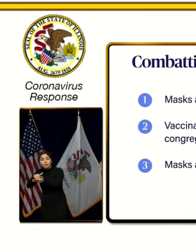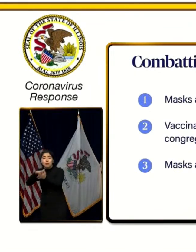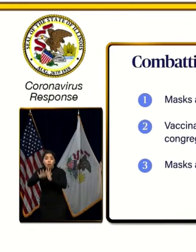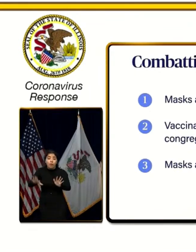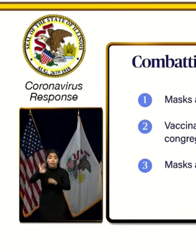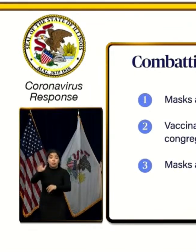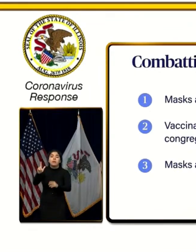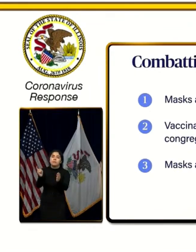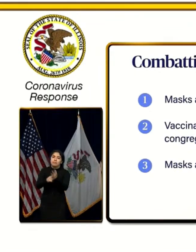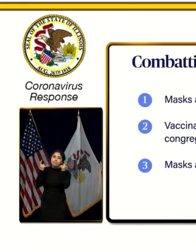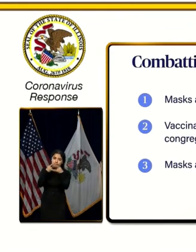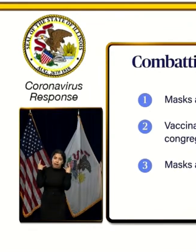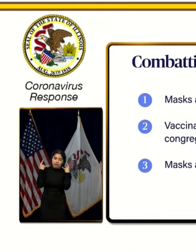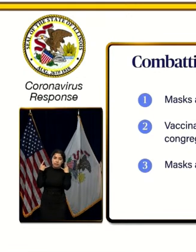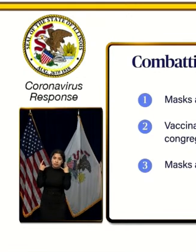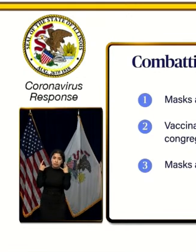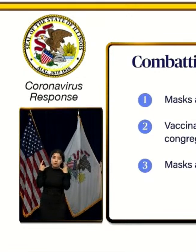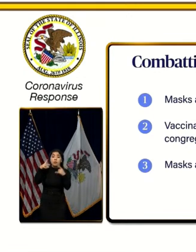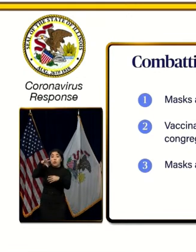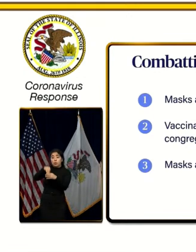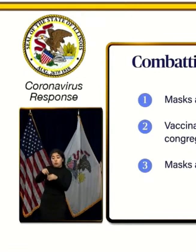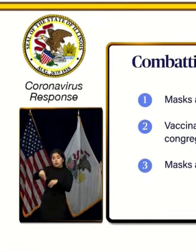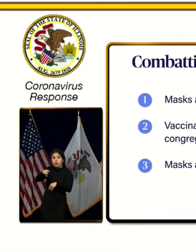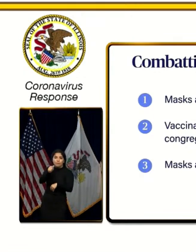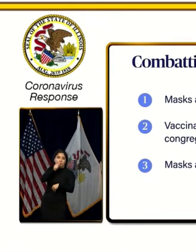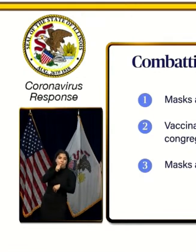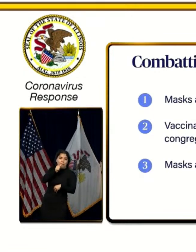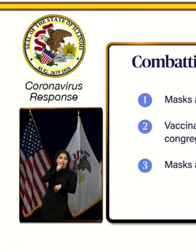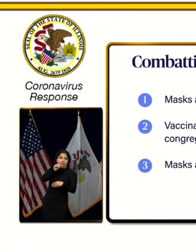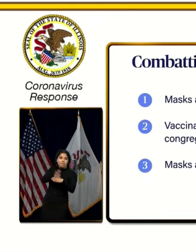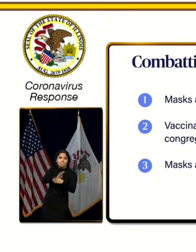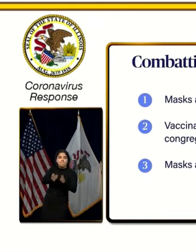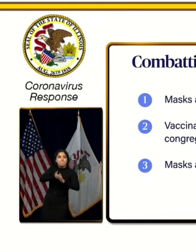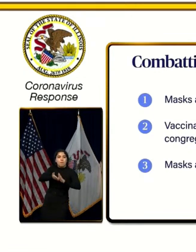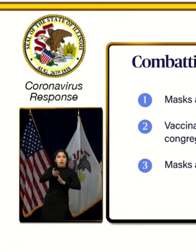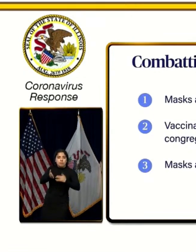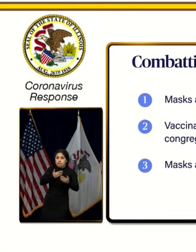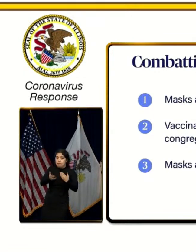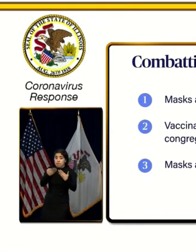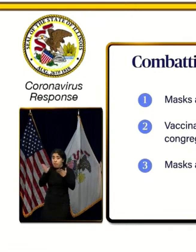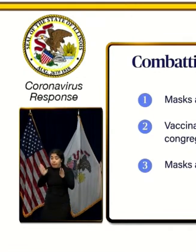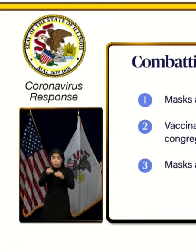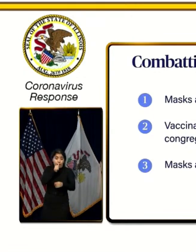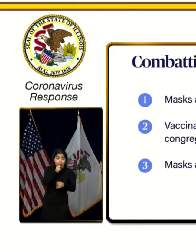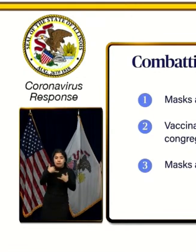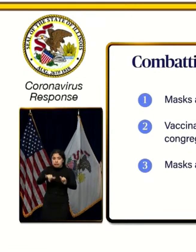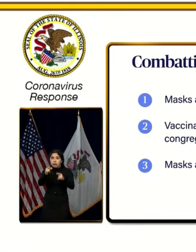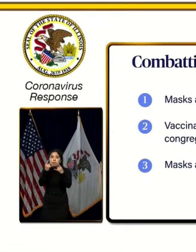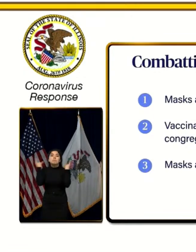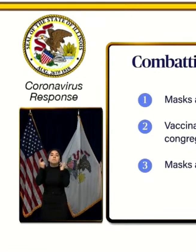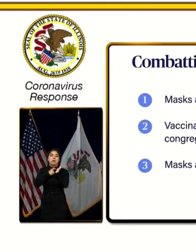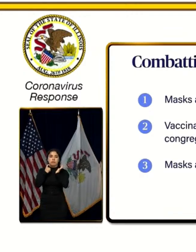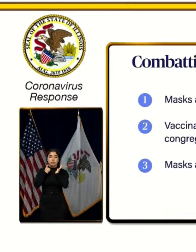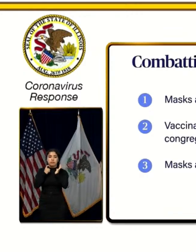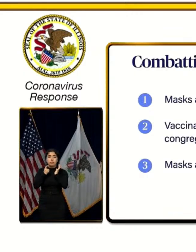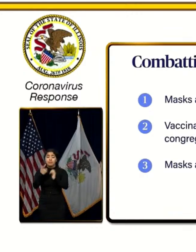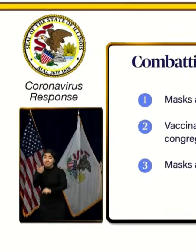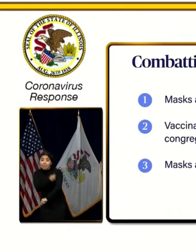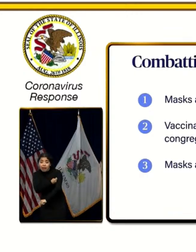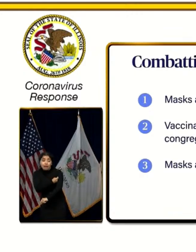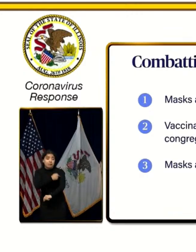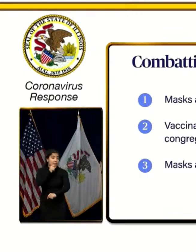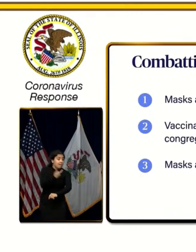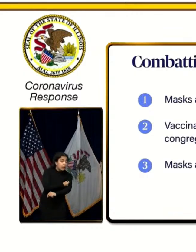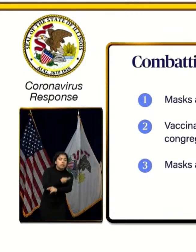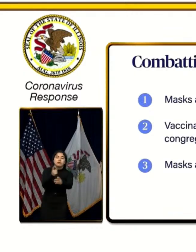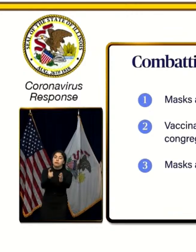across Illinois, including those that are privately owned and operated. This means everyone, vaccinated or not,